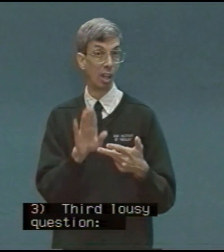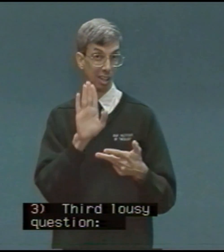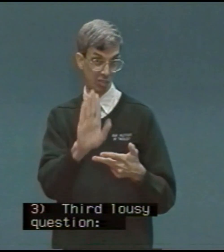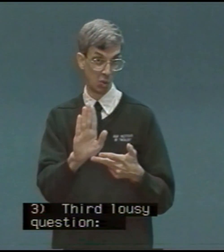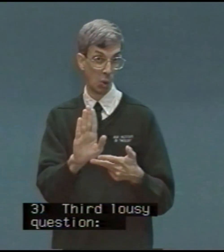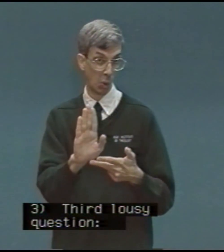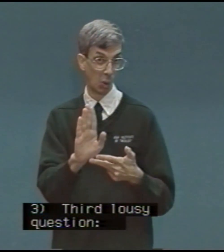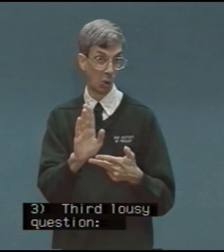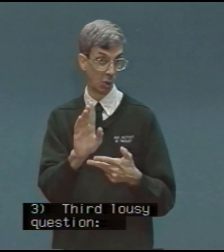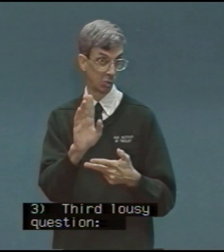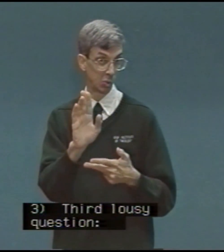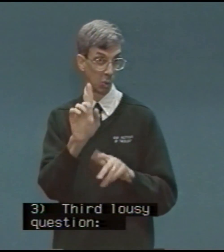Third lousy question.